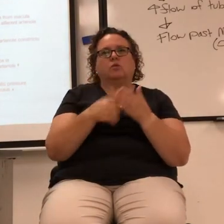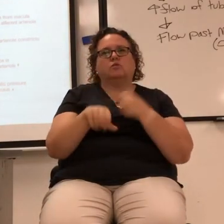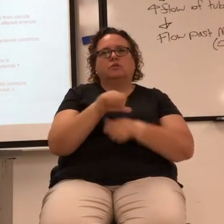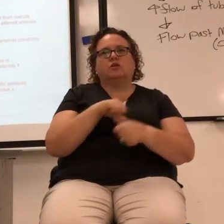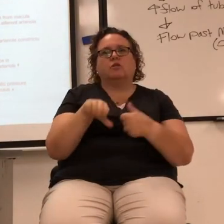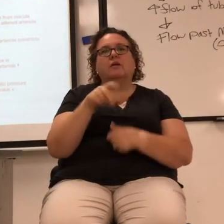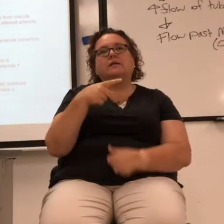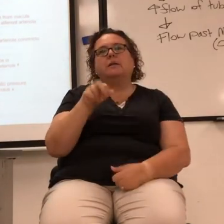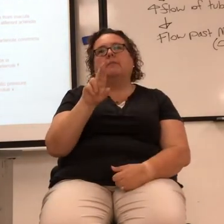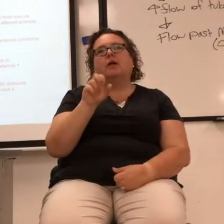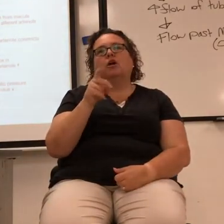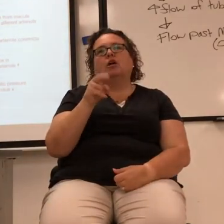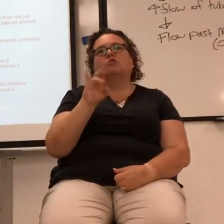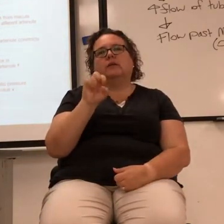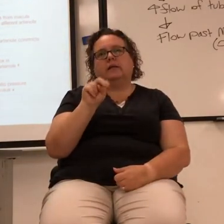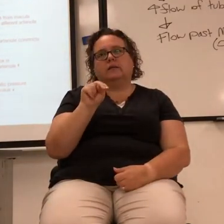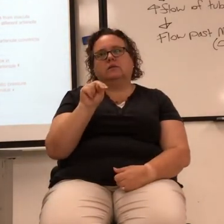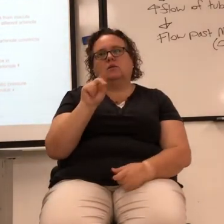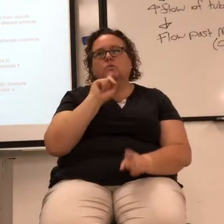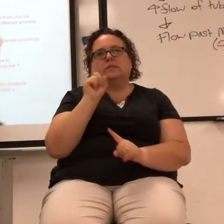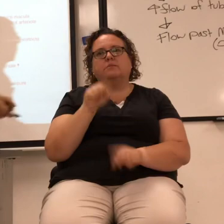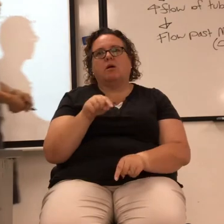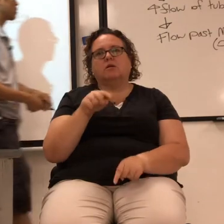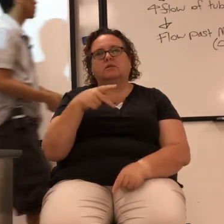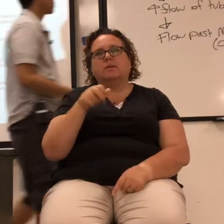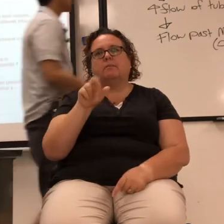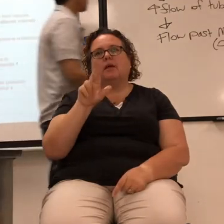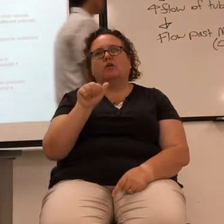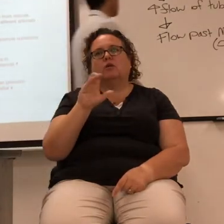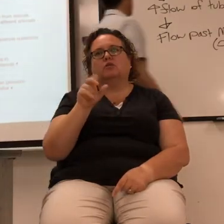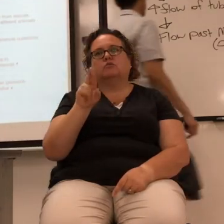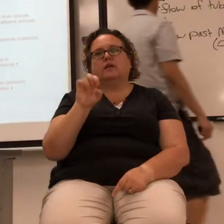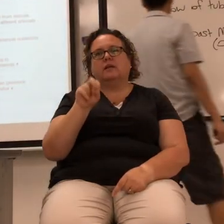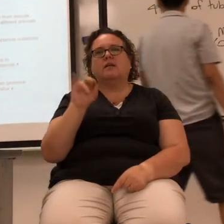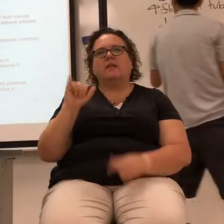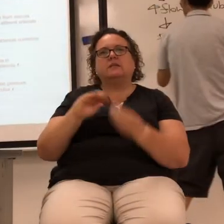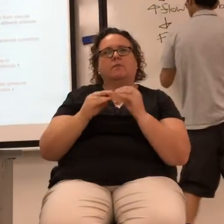paracrine response. That's what it says for number four.